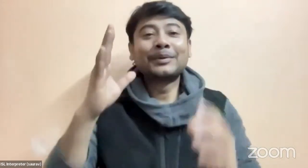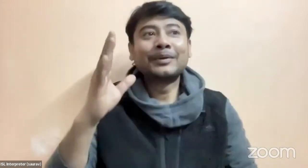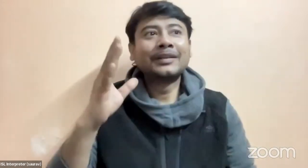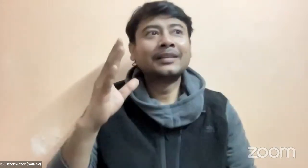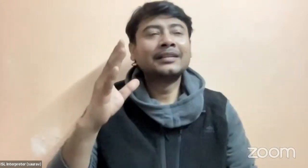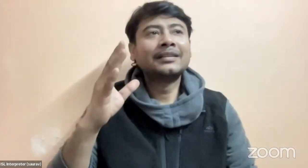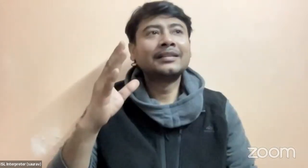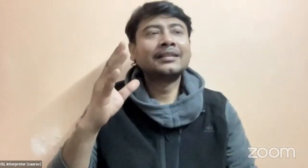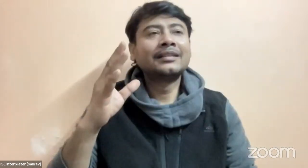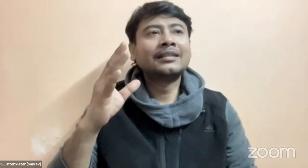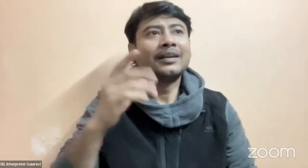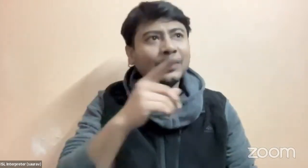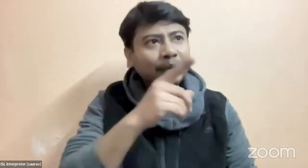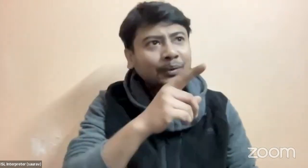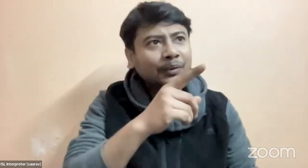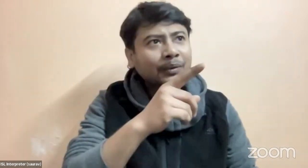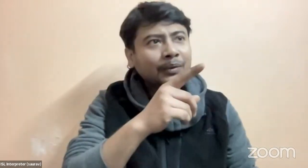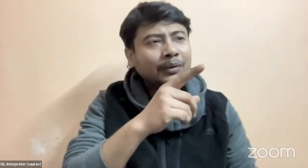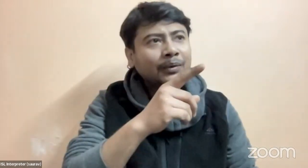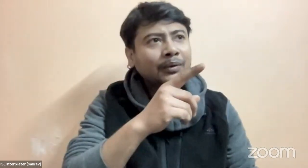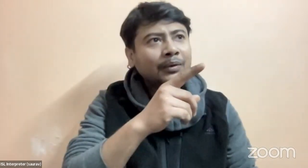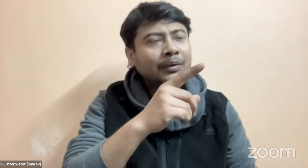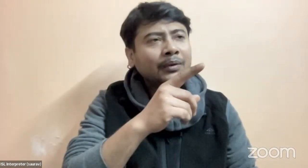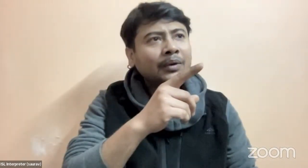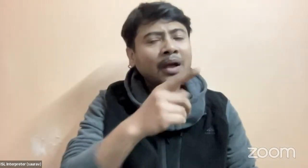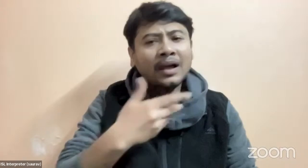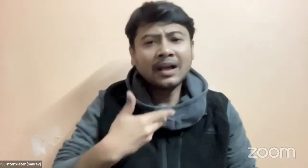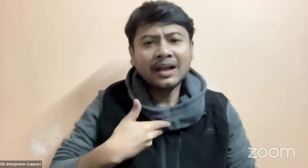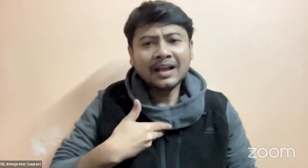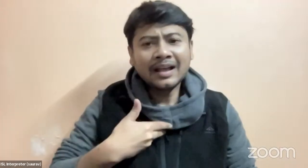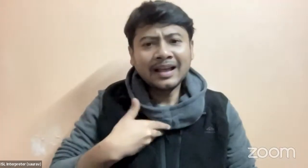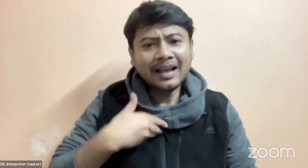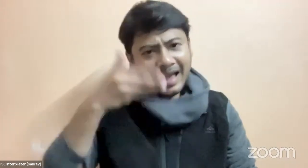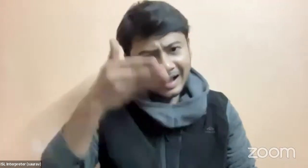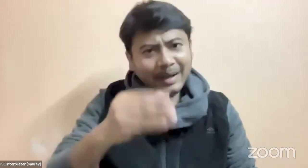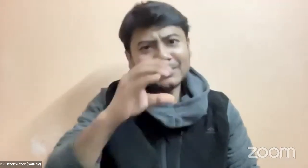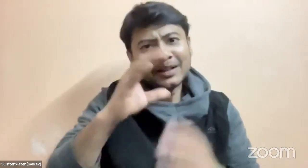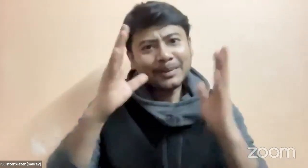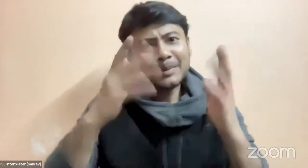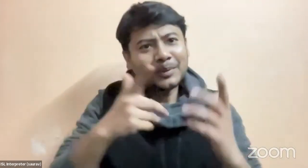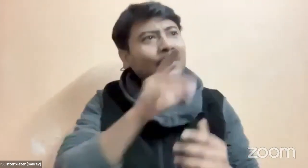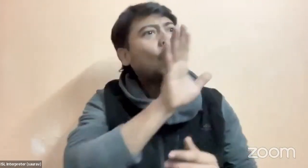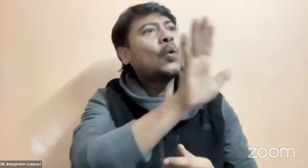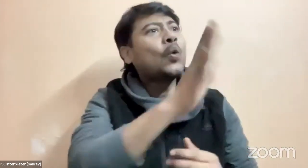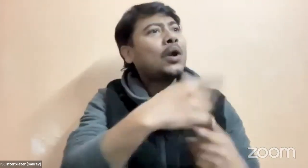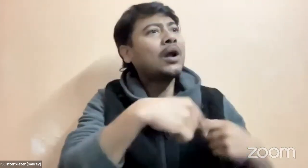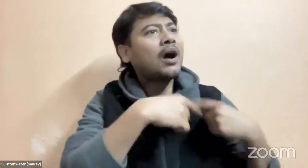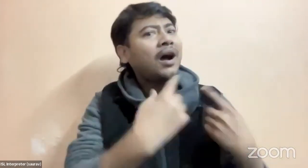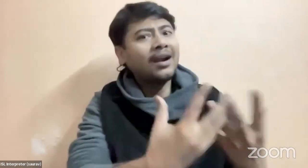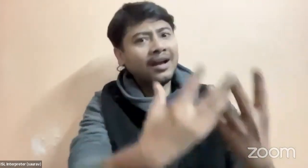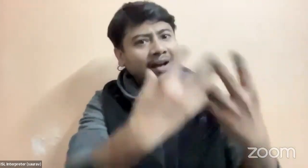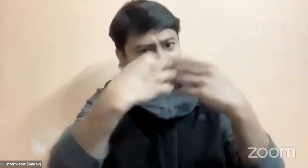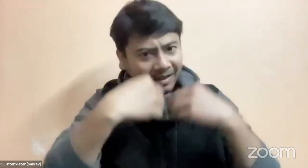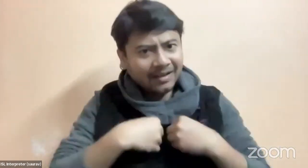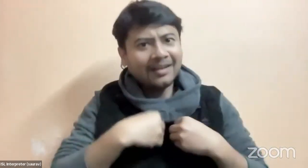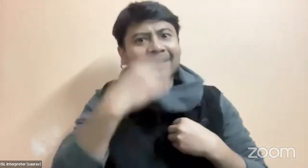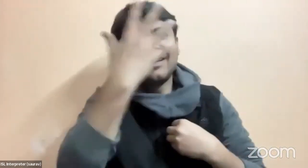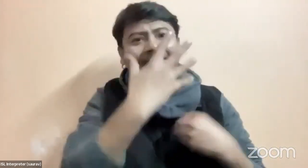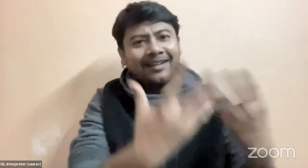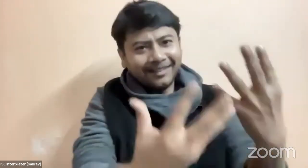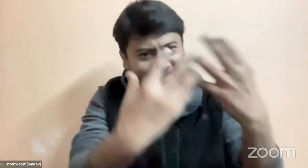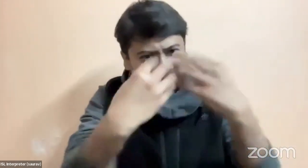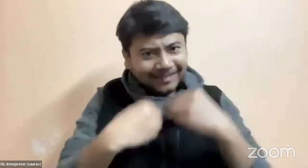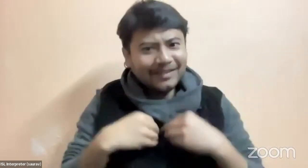your heart. There is no difference between you and me as Gauranga. She says, yes, but I want to see separately